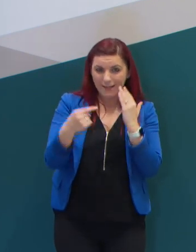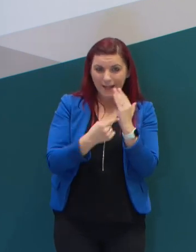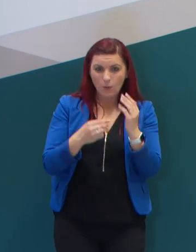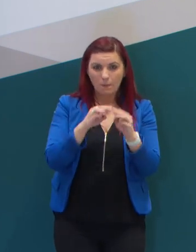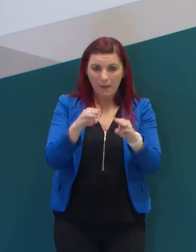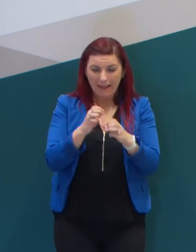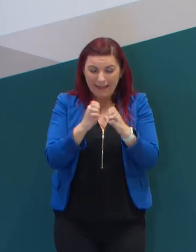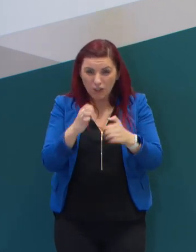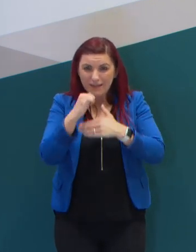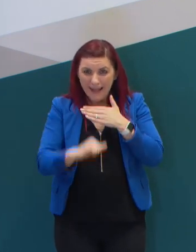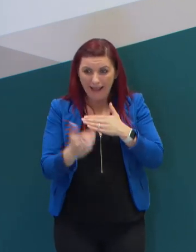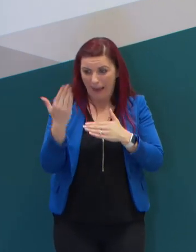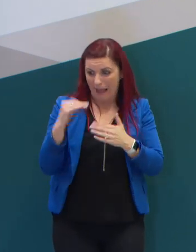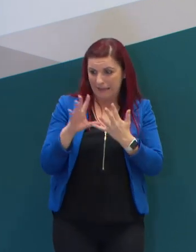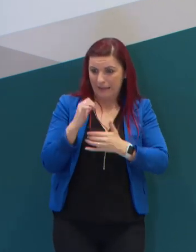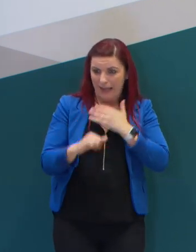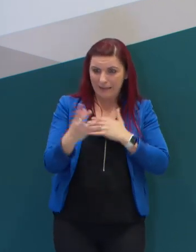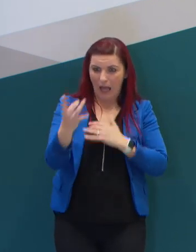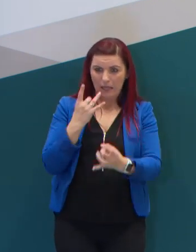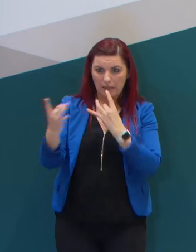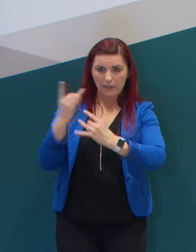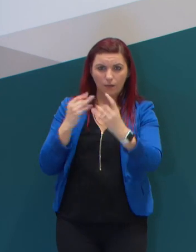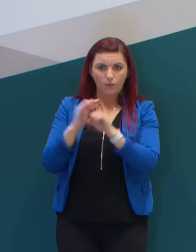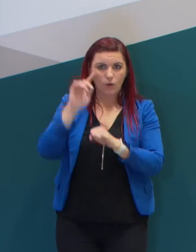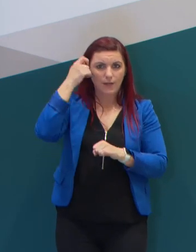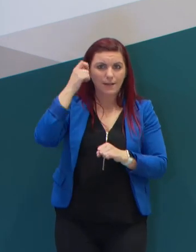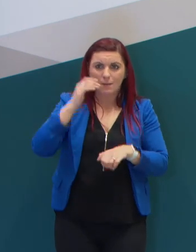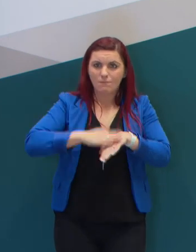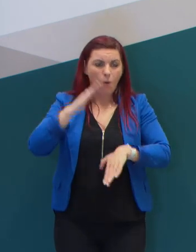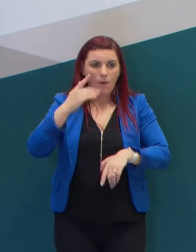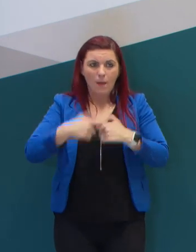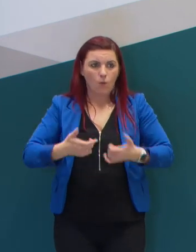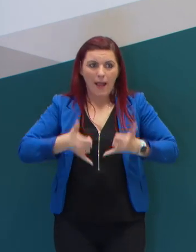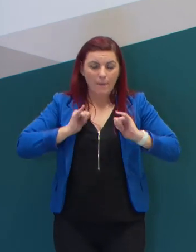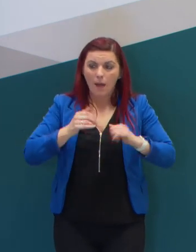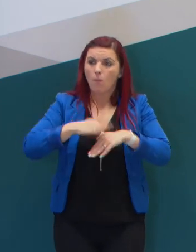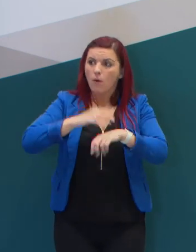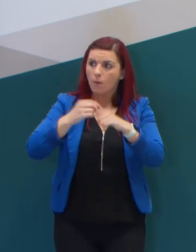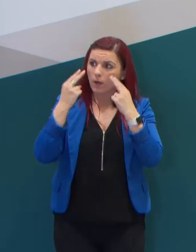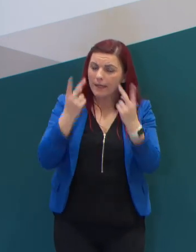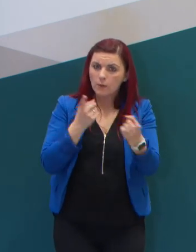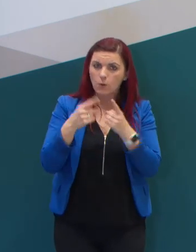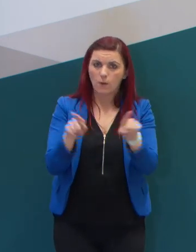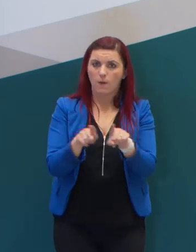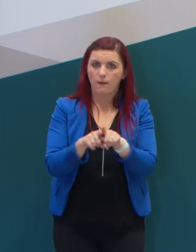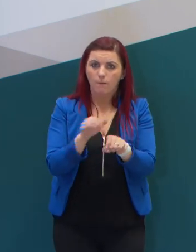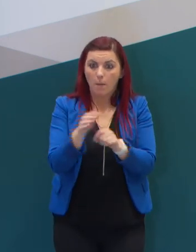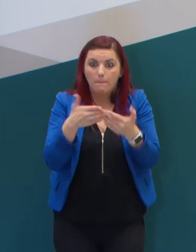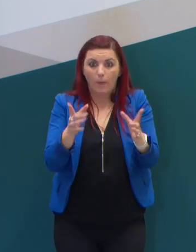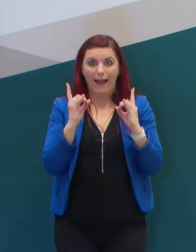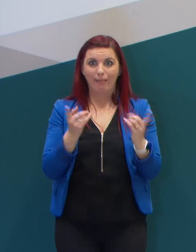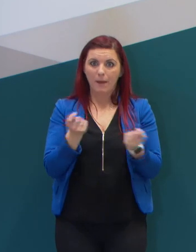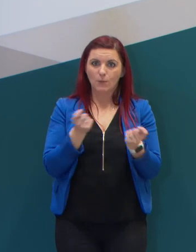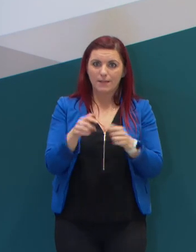per day, and that's our sense of it. It's way beyond the level of testing that we need to do for the public health management of this, and the right thing for us to do now is